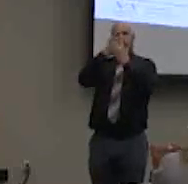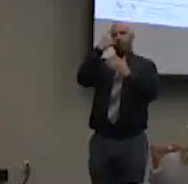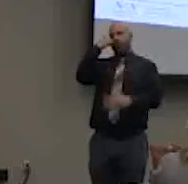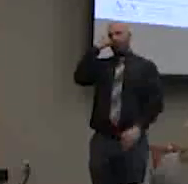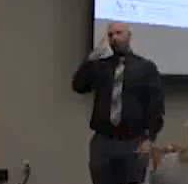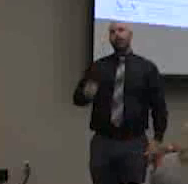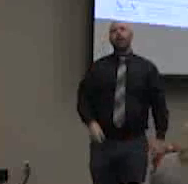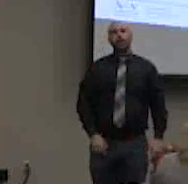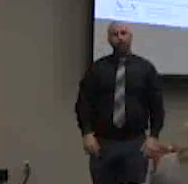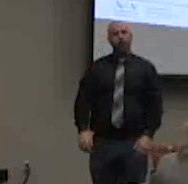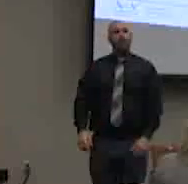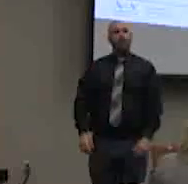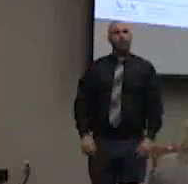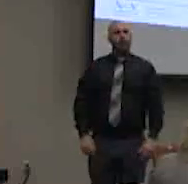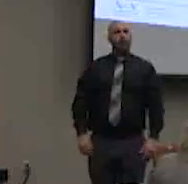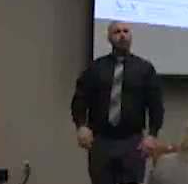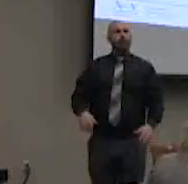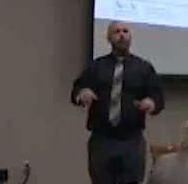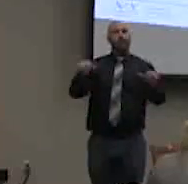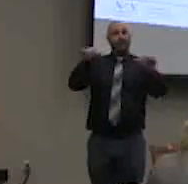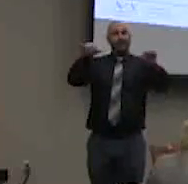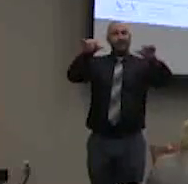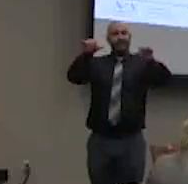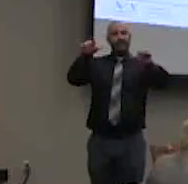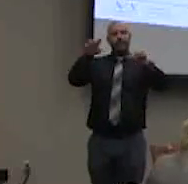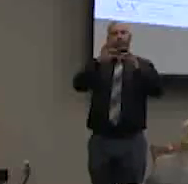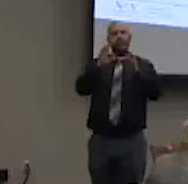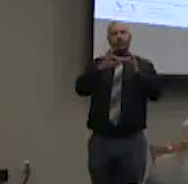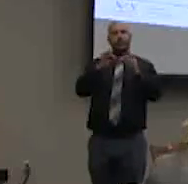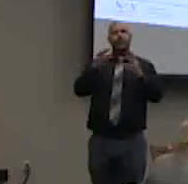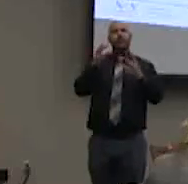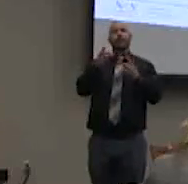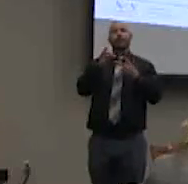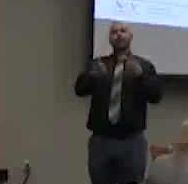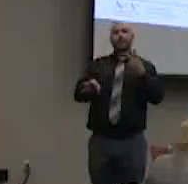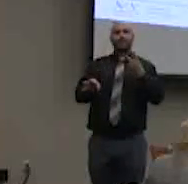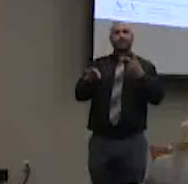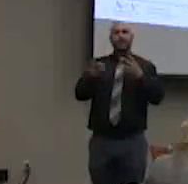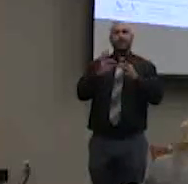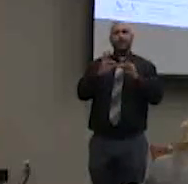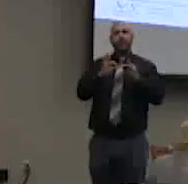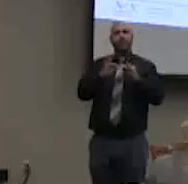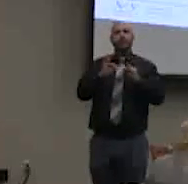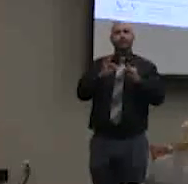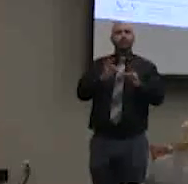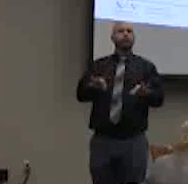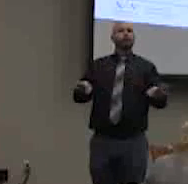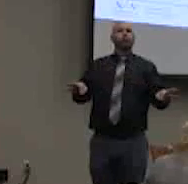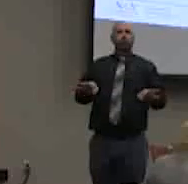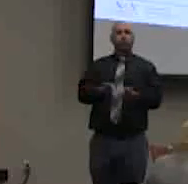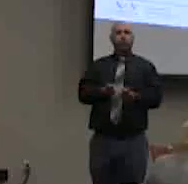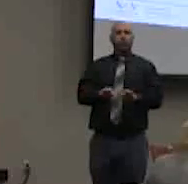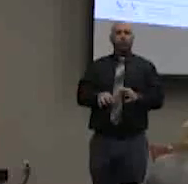those messages and the simplicity of those messages matter so that people can remember